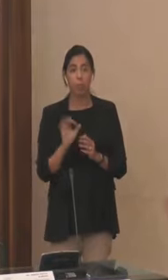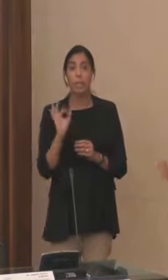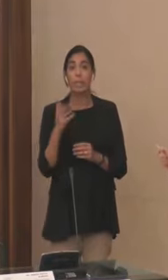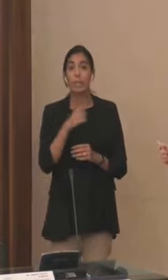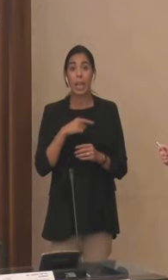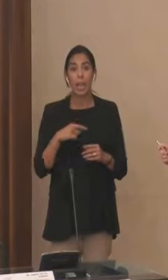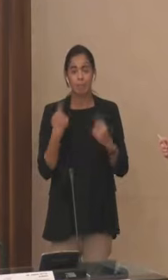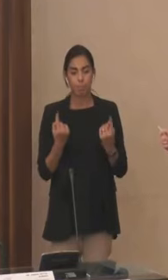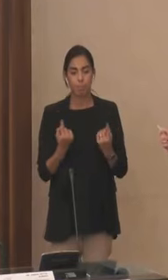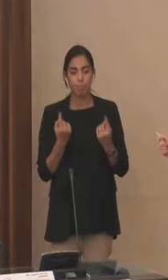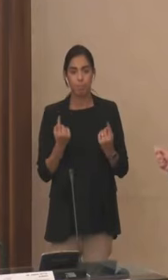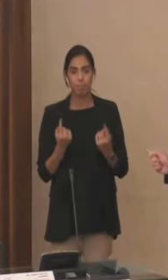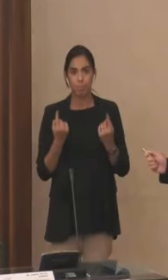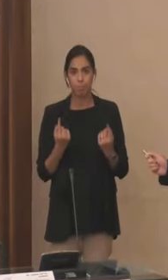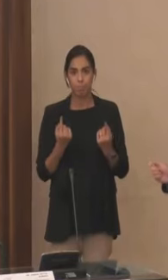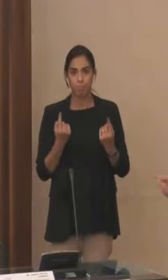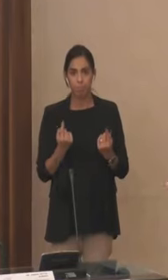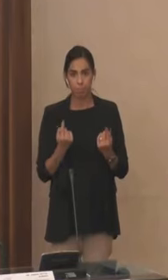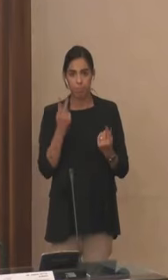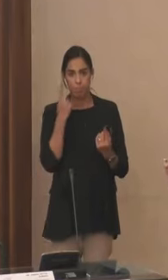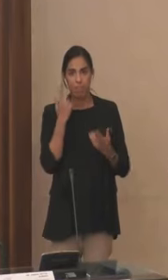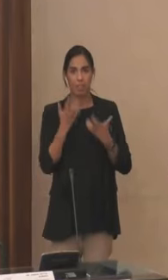inflammation, we will